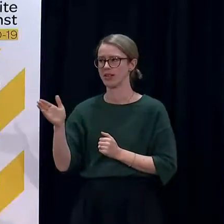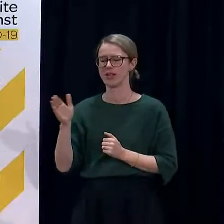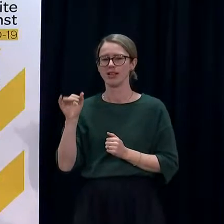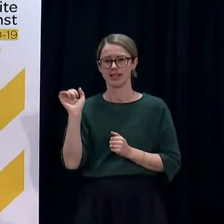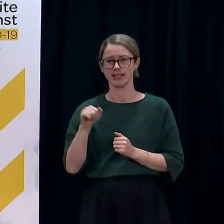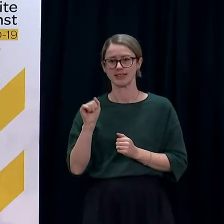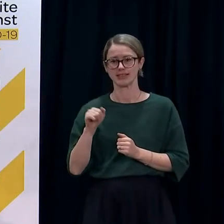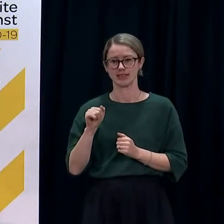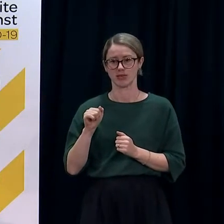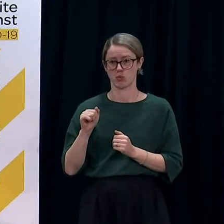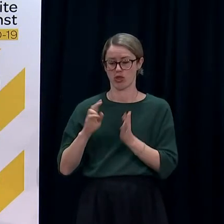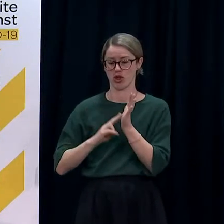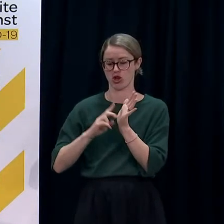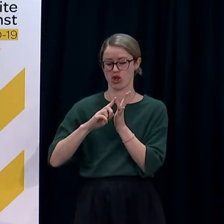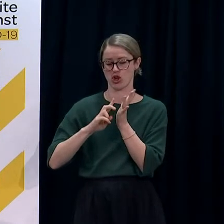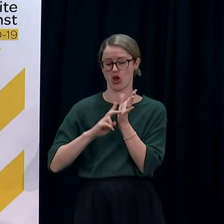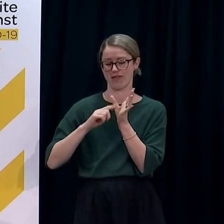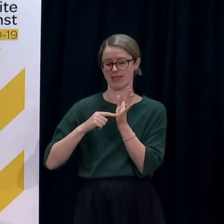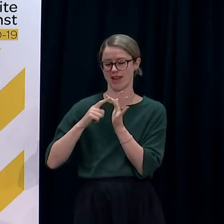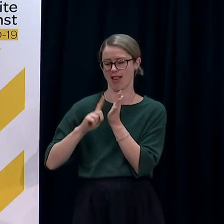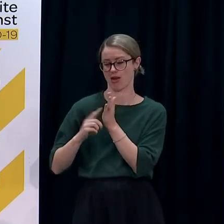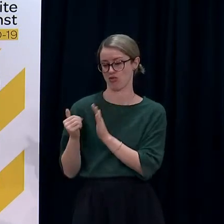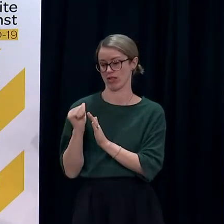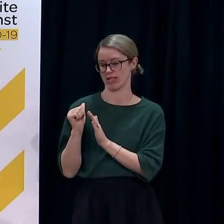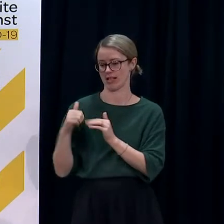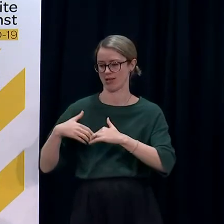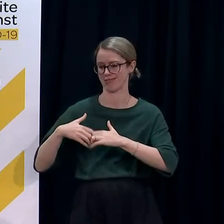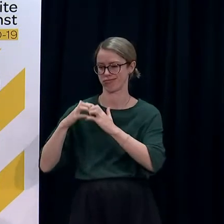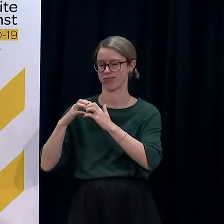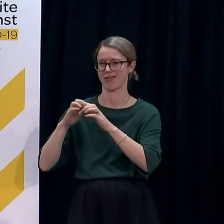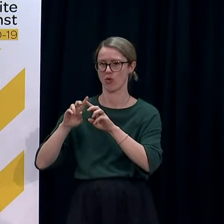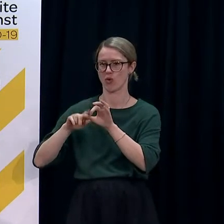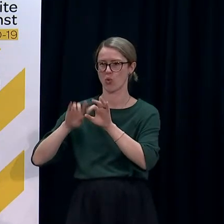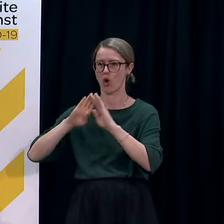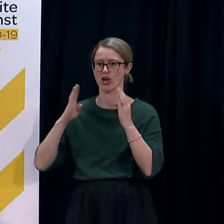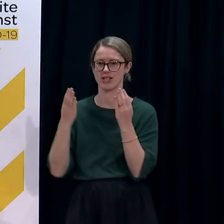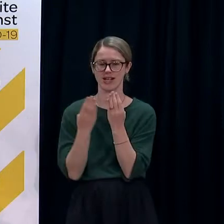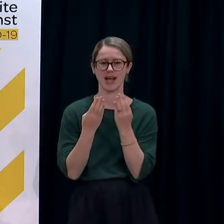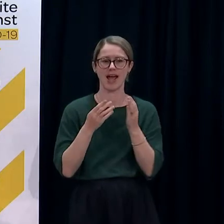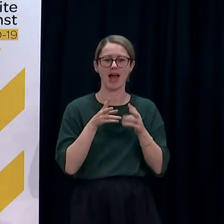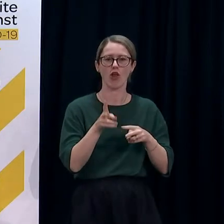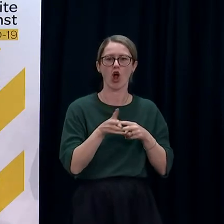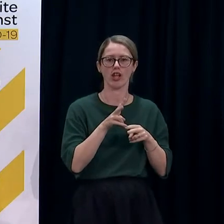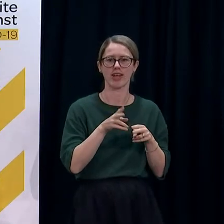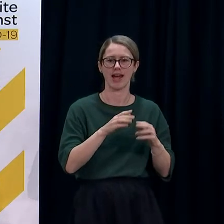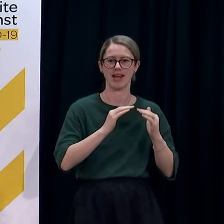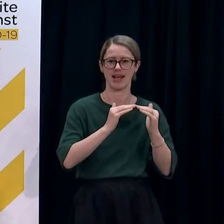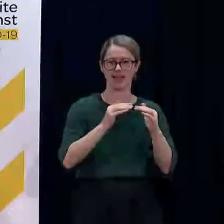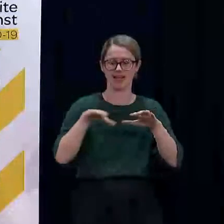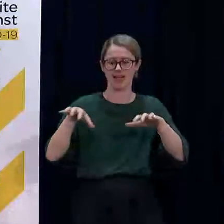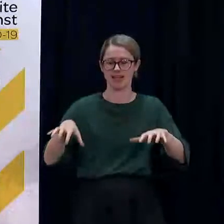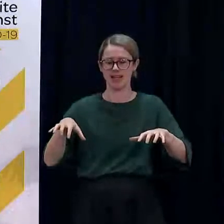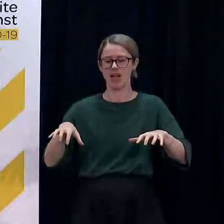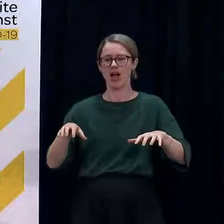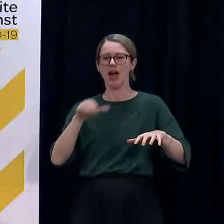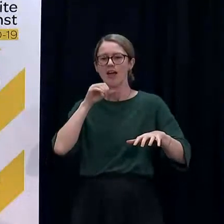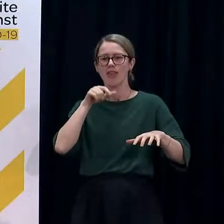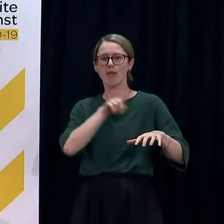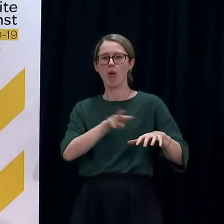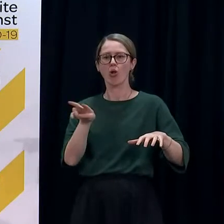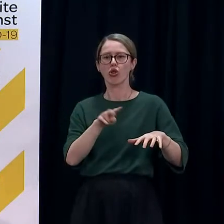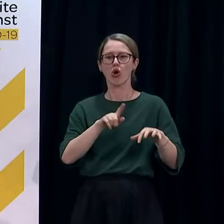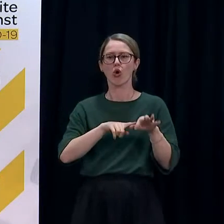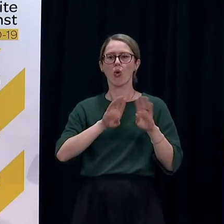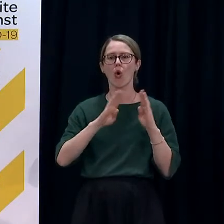the Holiday Inn that we're now standing up as well. There is a slightly increased staffing presence when it's a quarantine facility, but